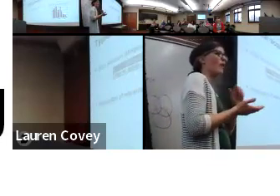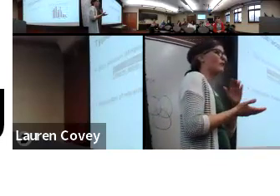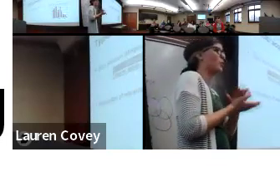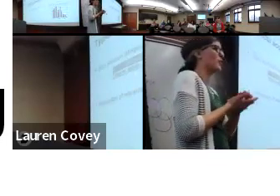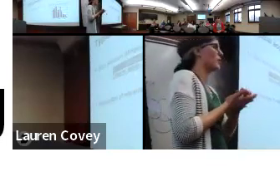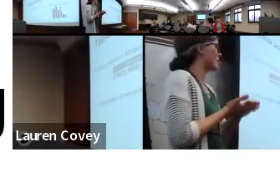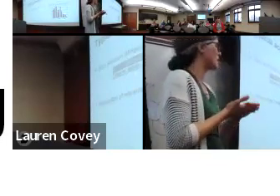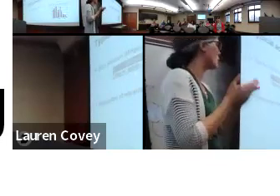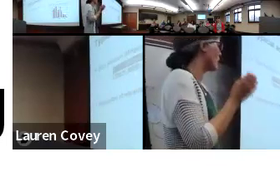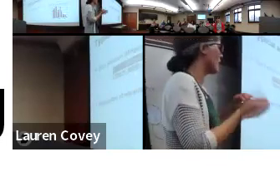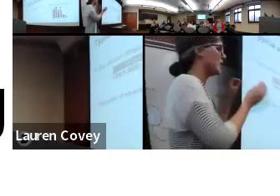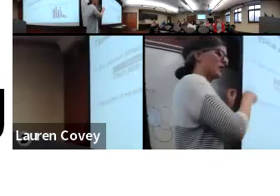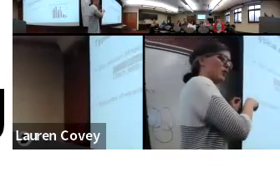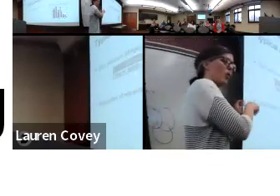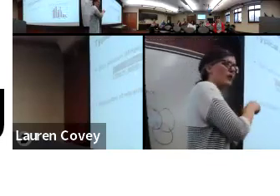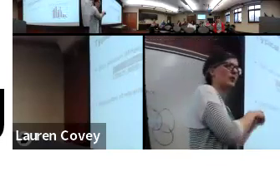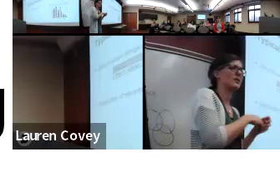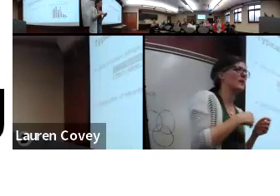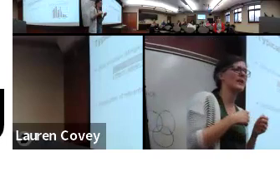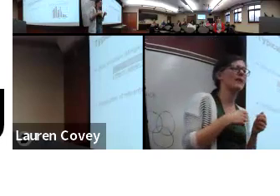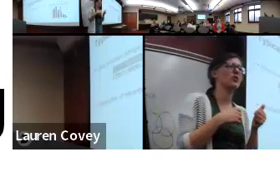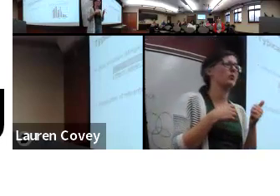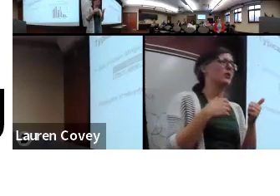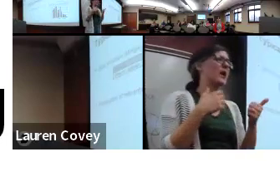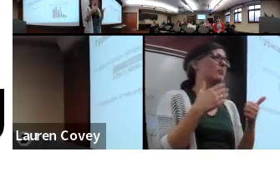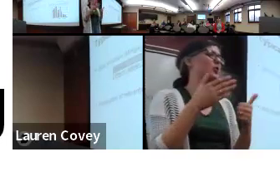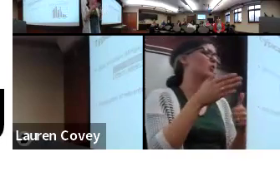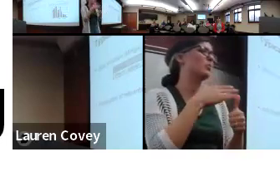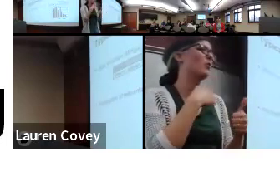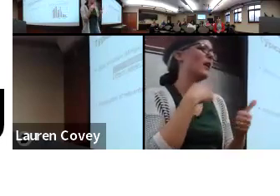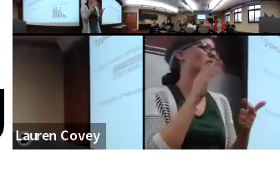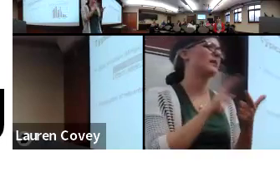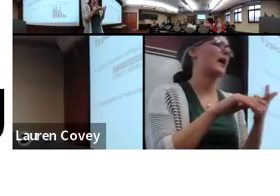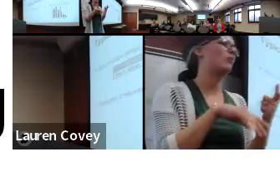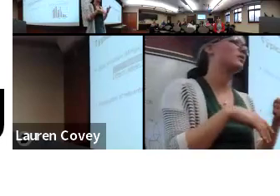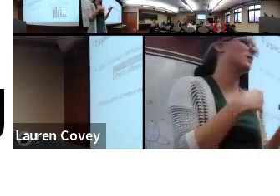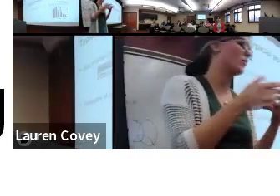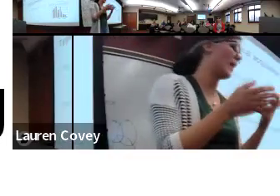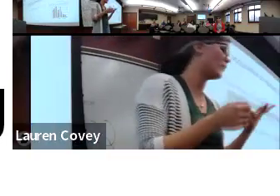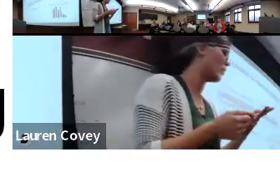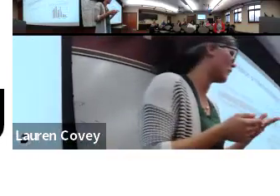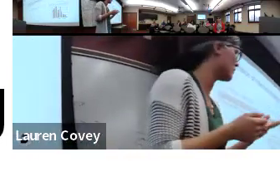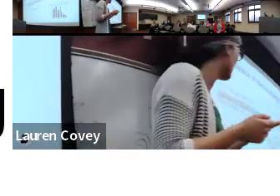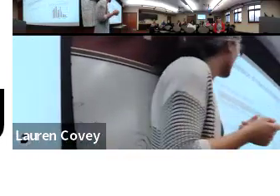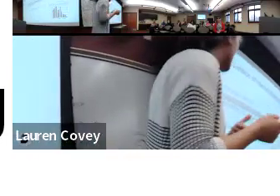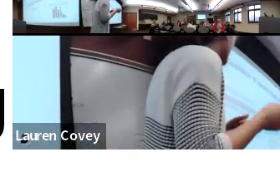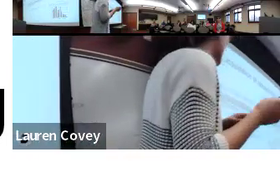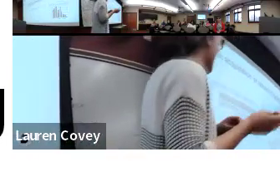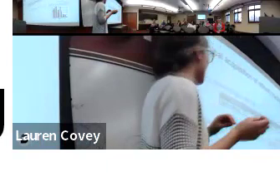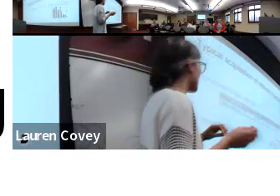capable of doing the things that you would think go into this, even after children are able to use pronouns and nouns and zero anaphora and all of